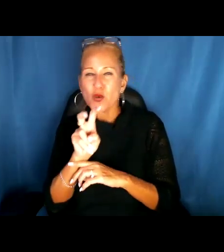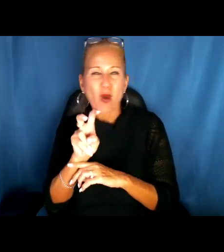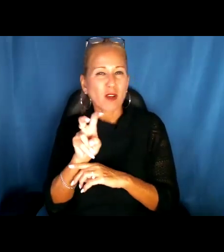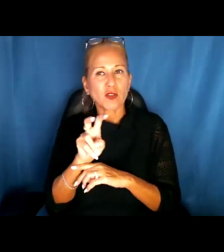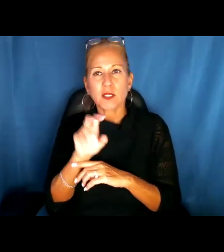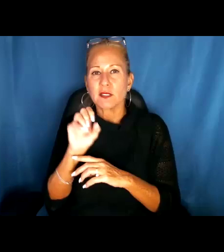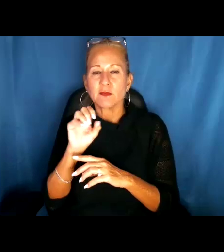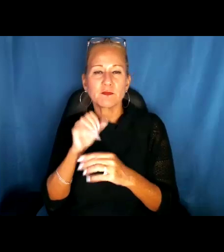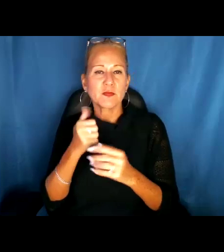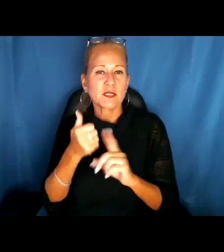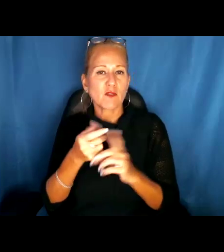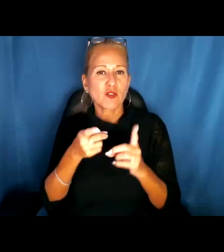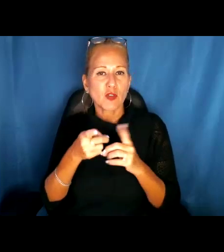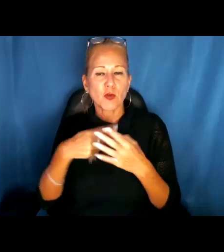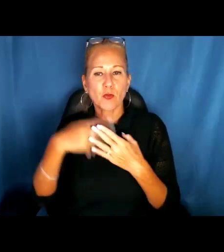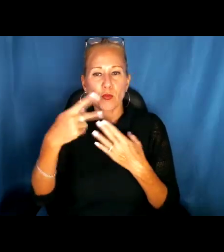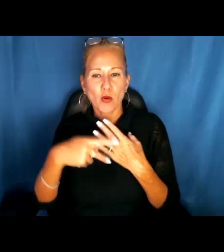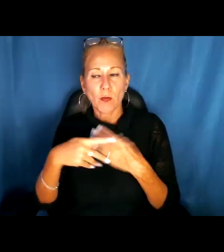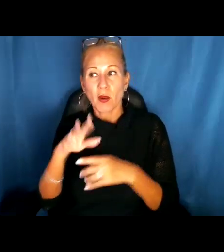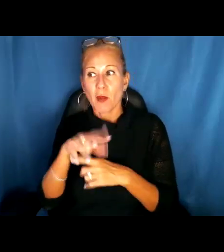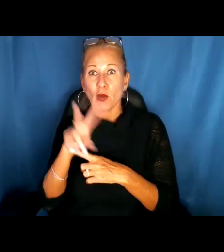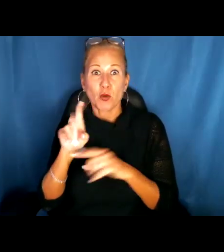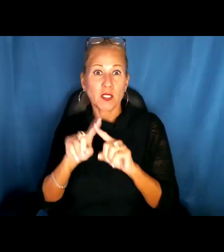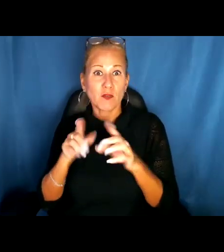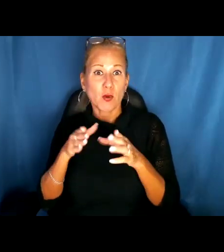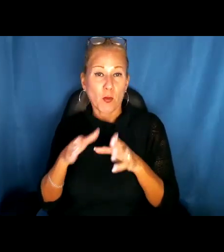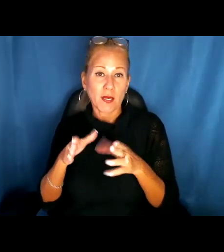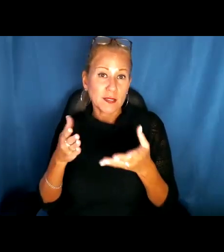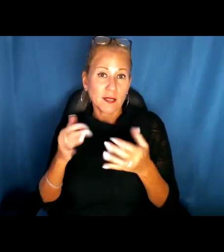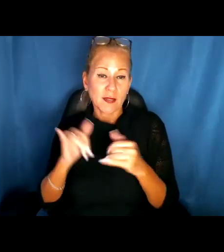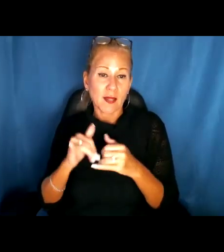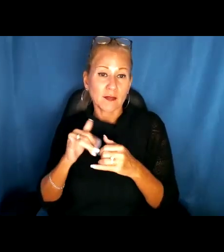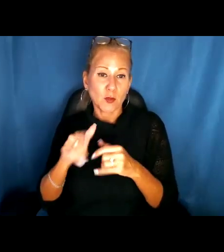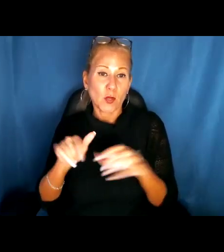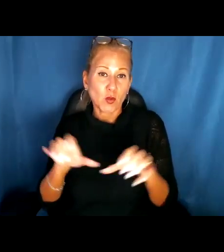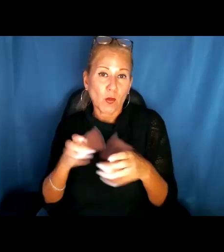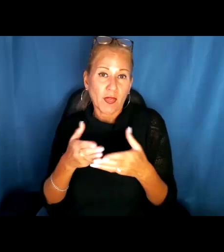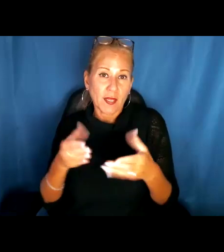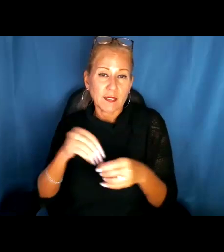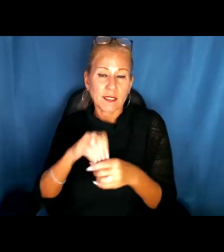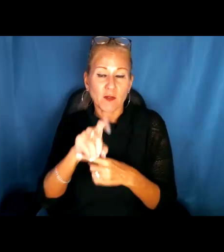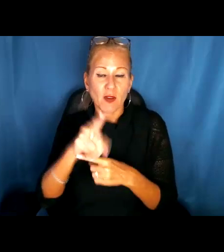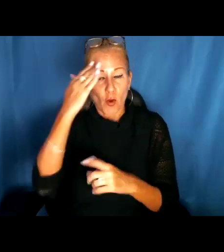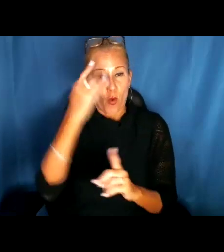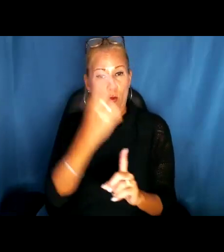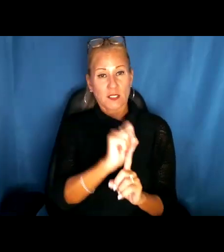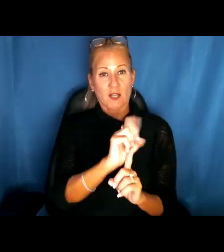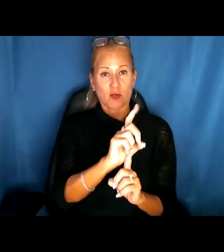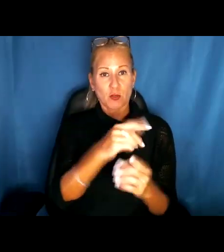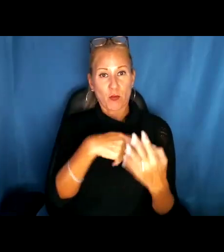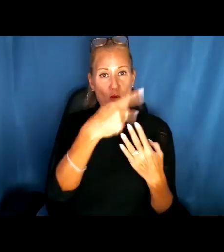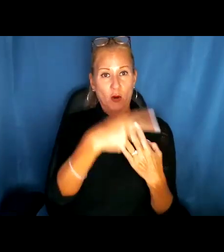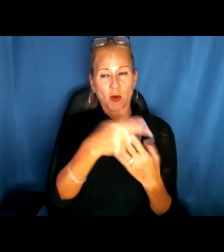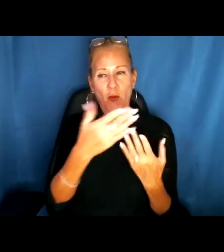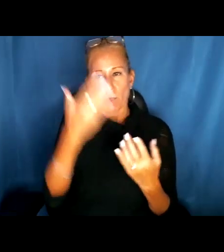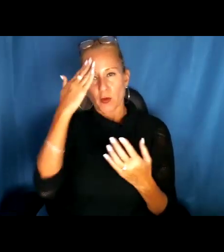programs, and there are about 200 ways that things can be done in self-direction. So if you know one self-direction program,